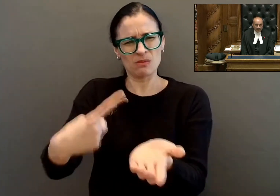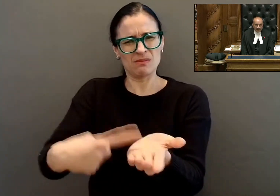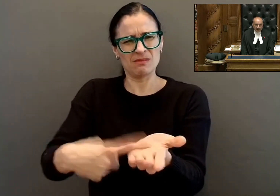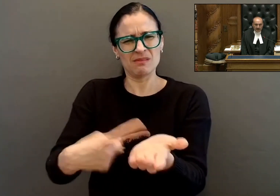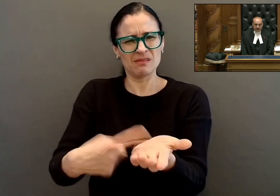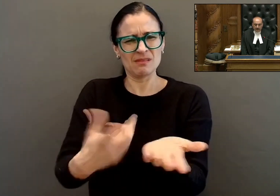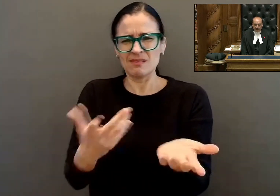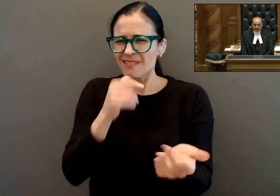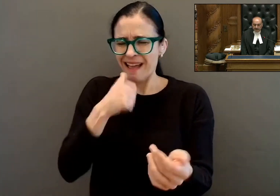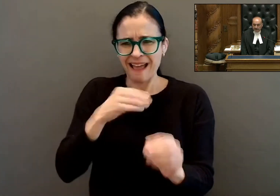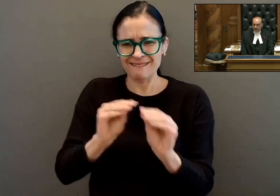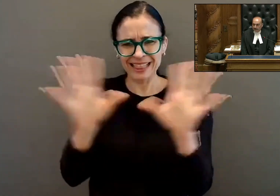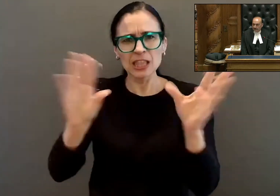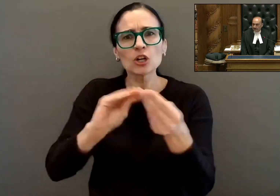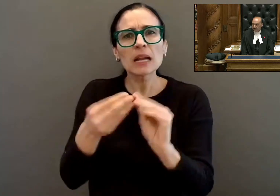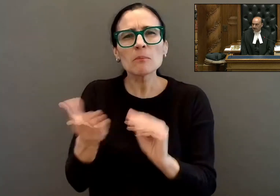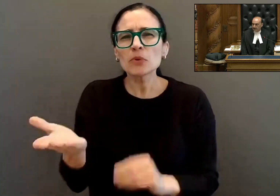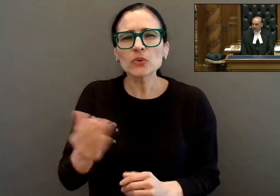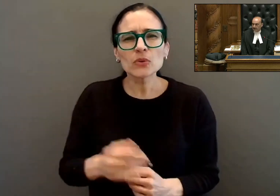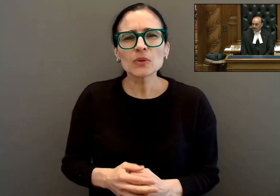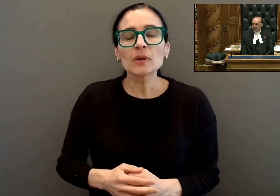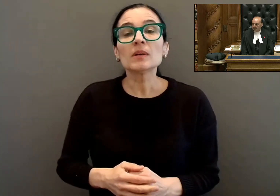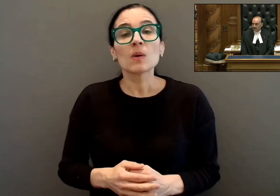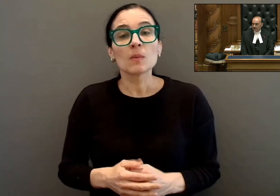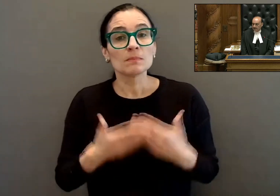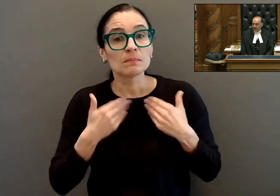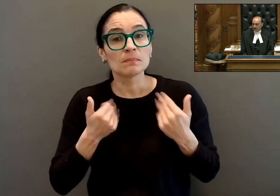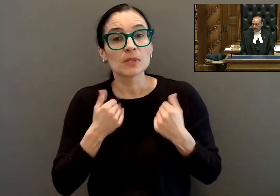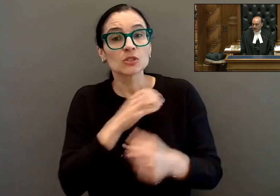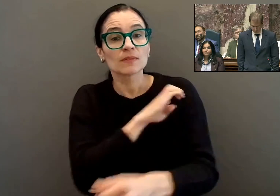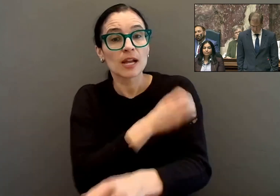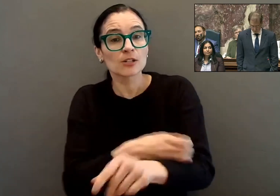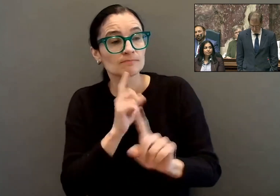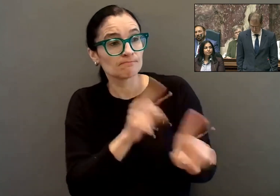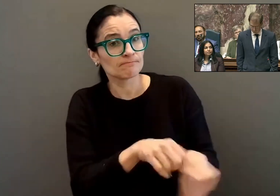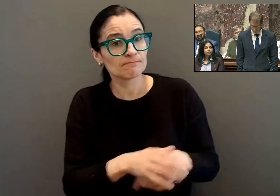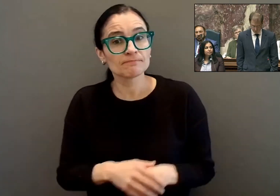Minister of Energy. Honourable Speaker.